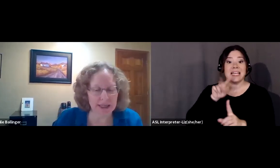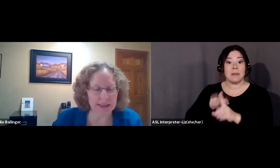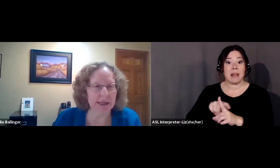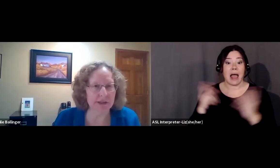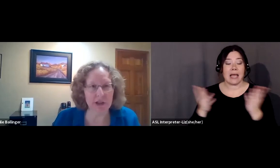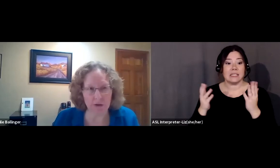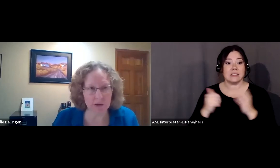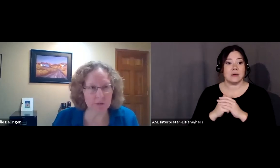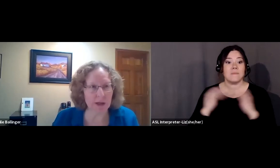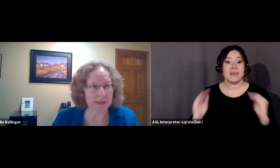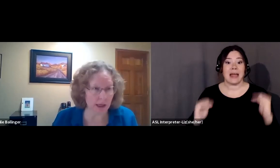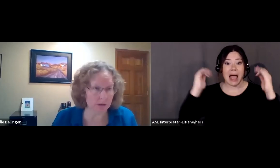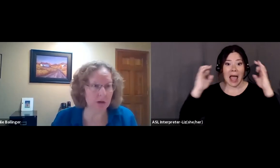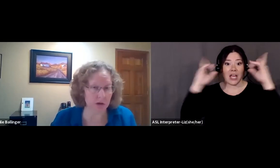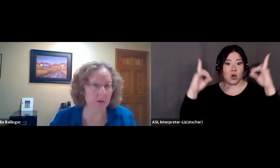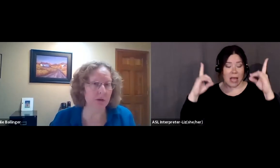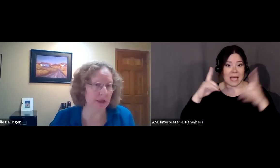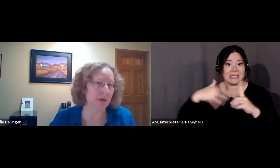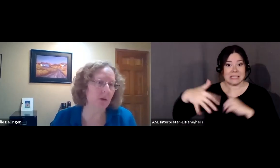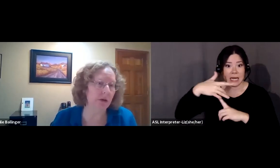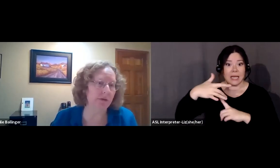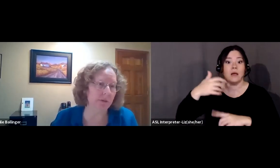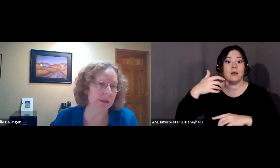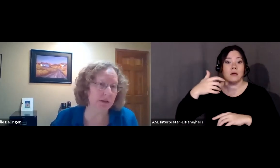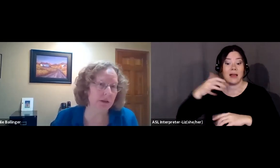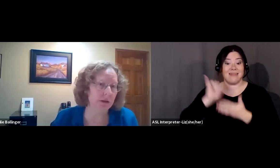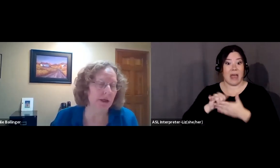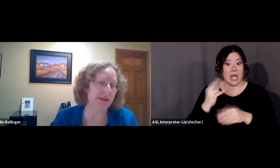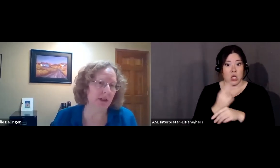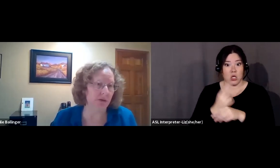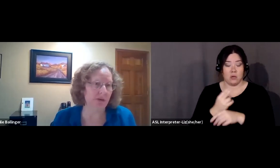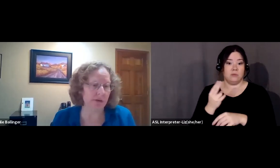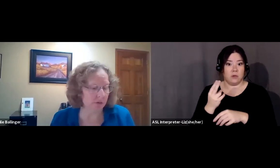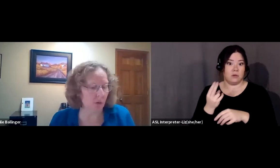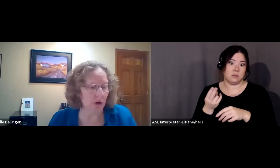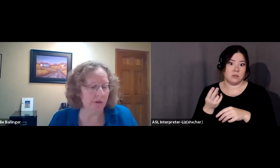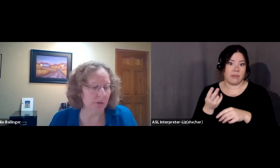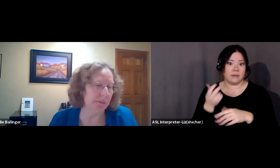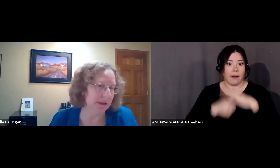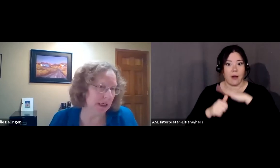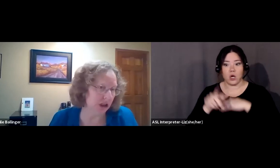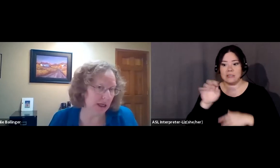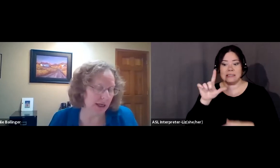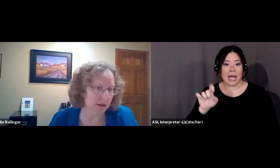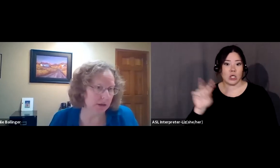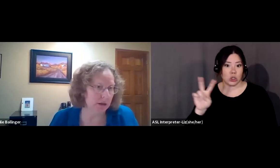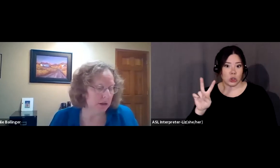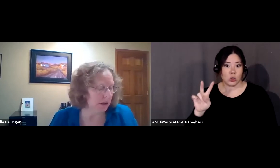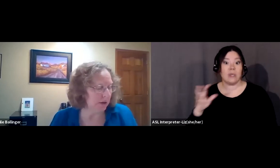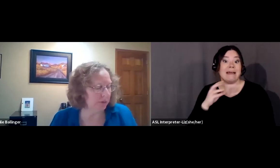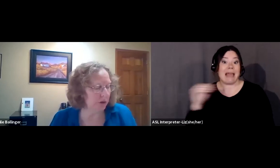ed setting that is covered by Title II, state and local government, and Section 504 of the Rehabilitation